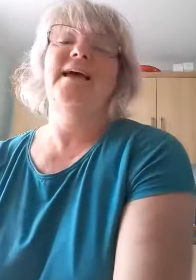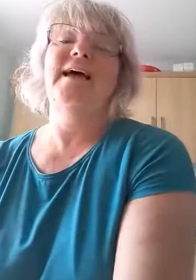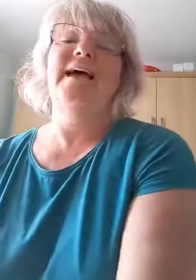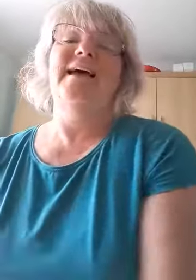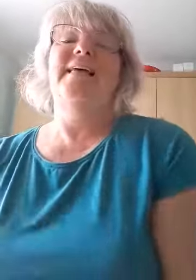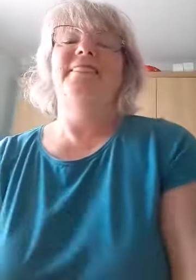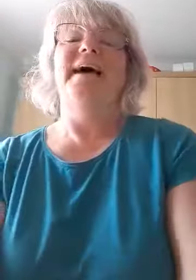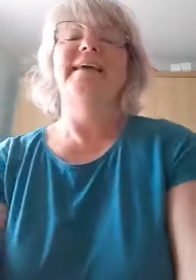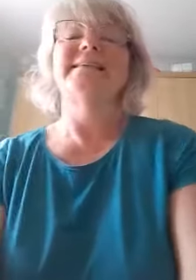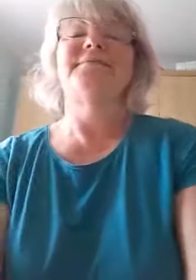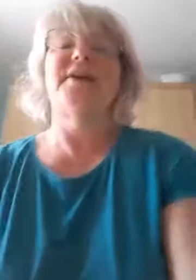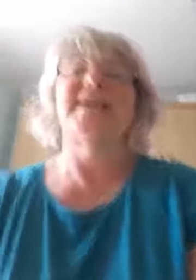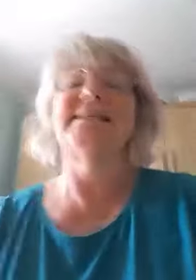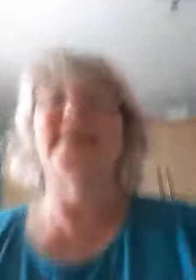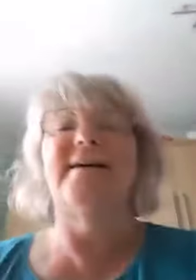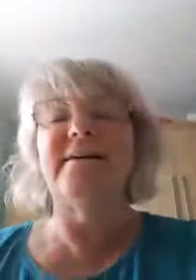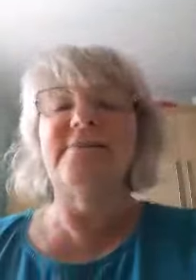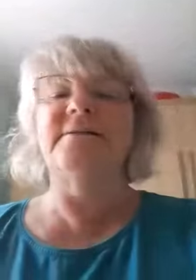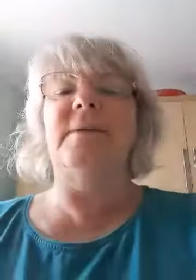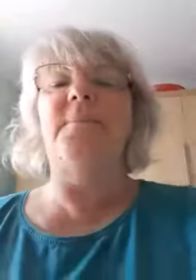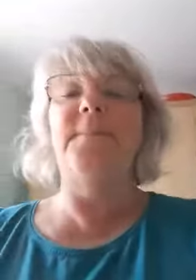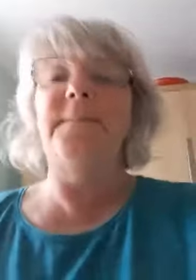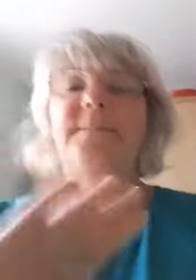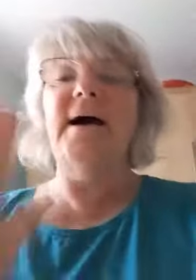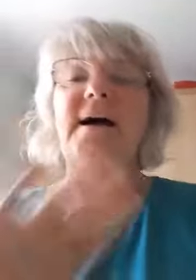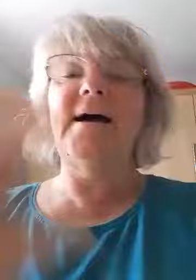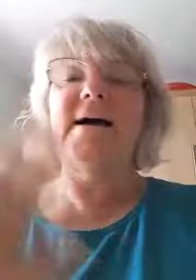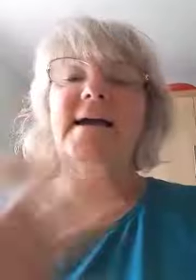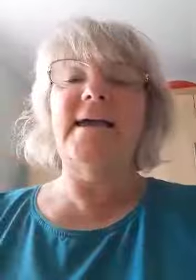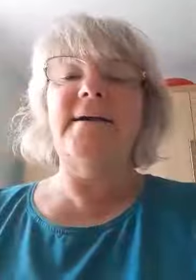please? Thanks, Fraser. Bye.